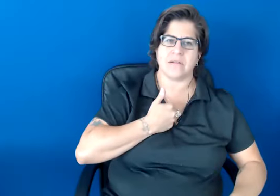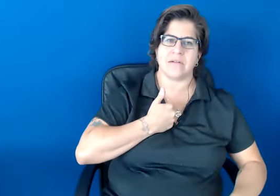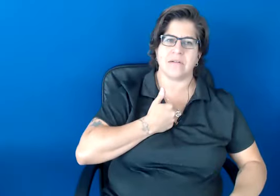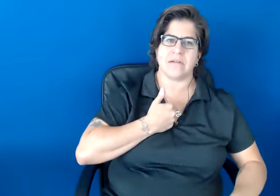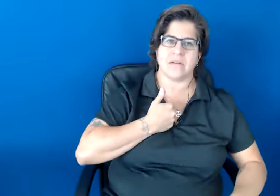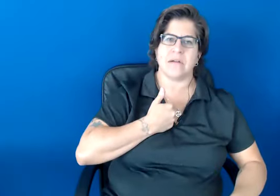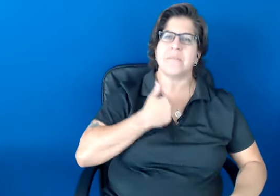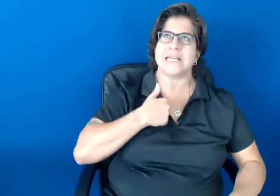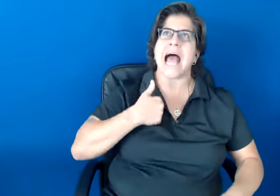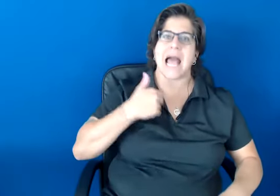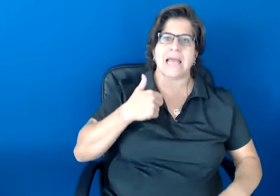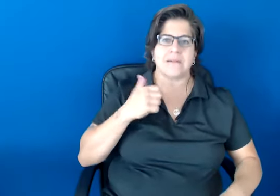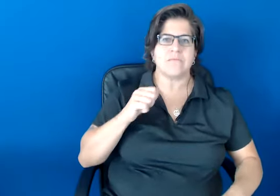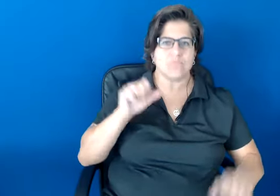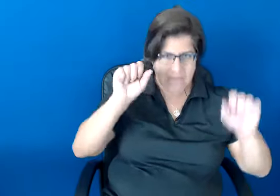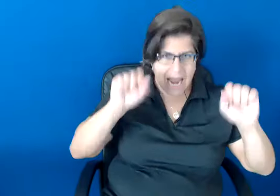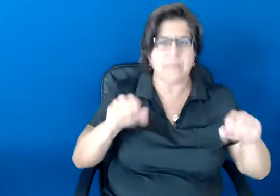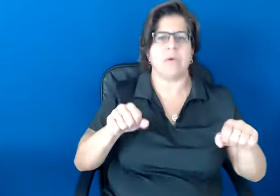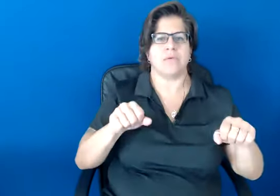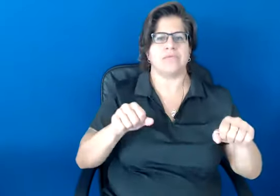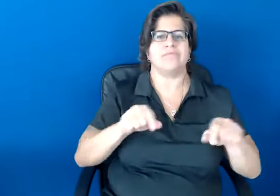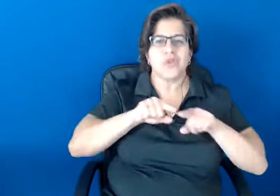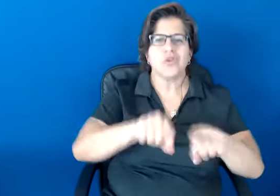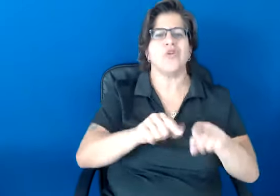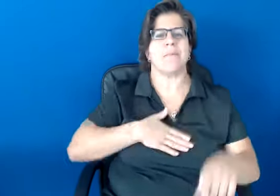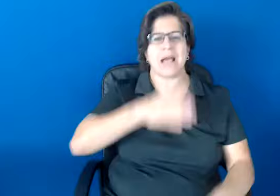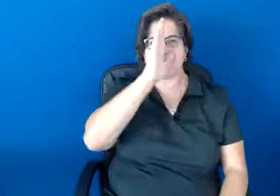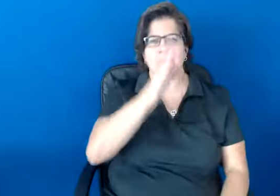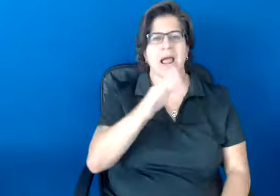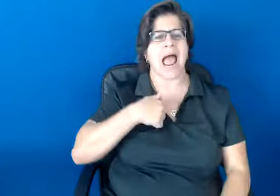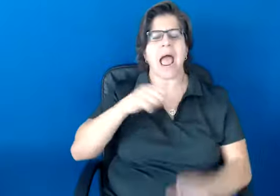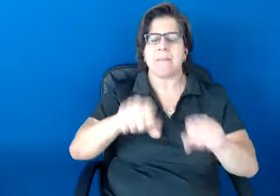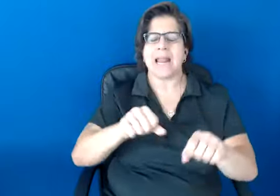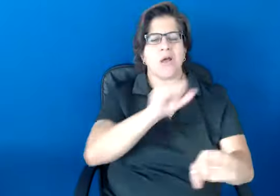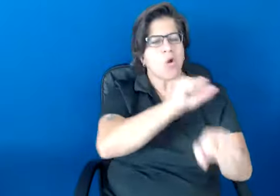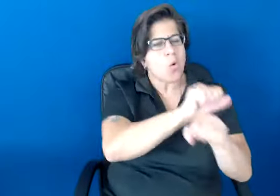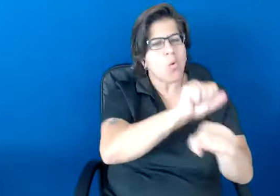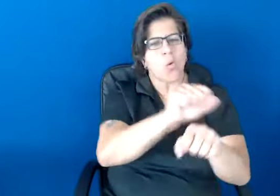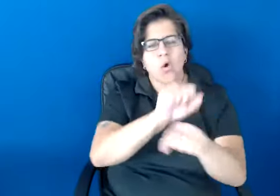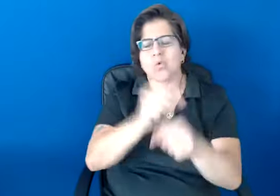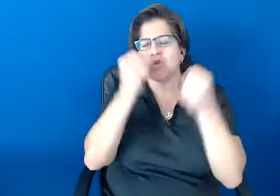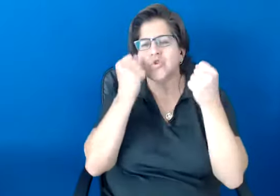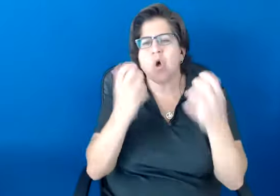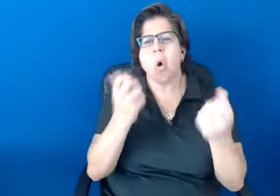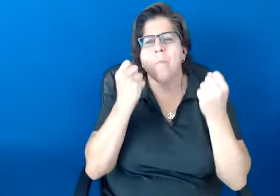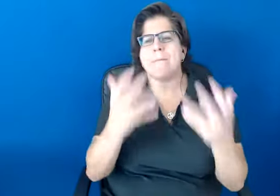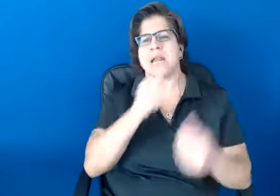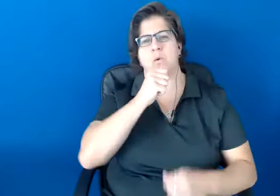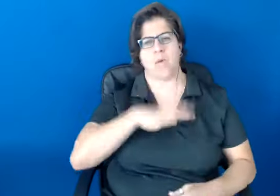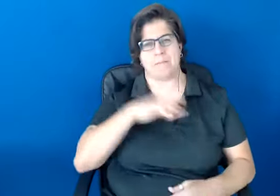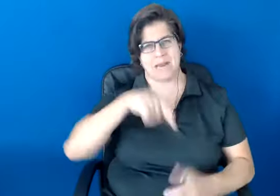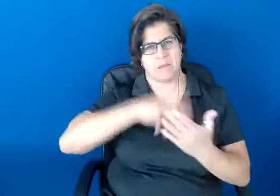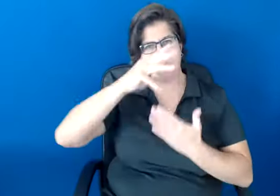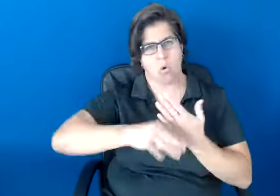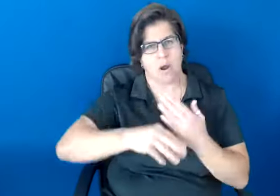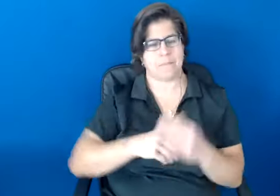able to do that in my sobriety. I have been able to work with so many women in this program. I have been